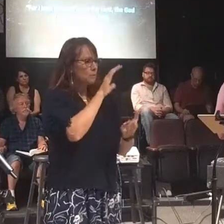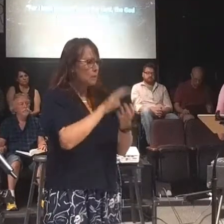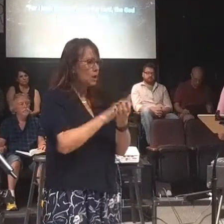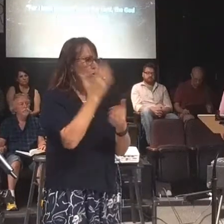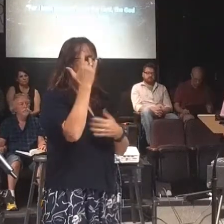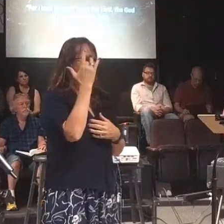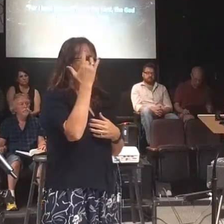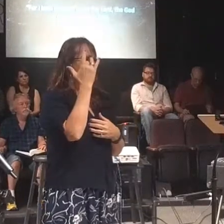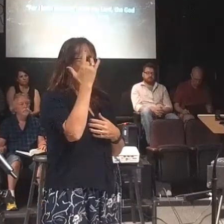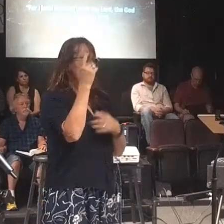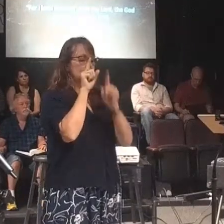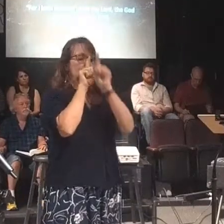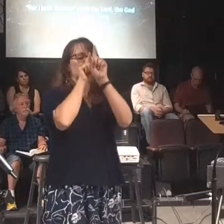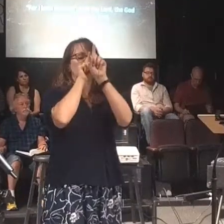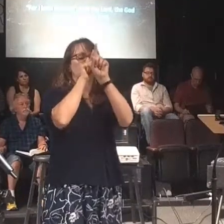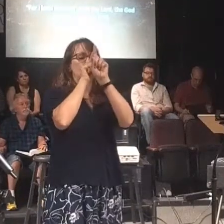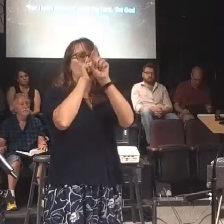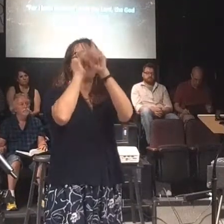Bible, and because of discipleship.